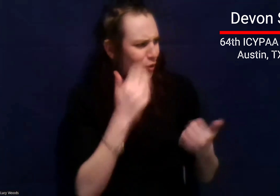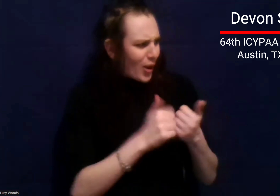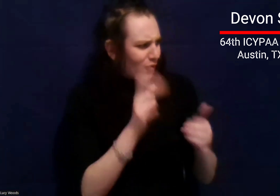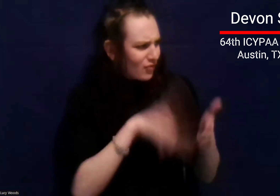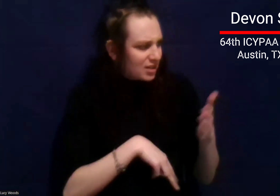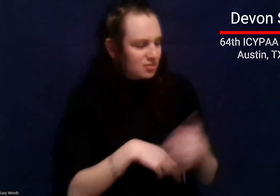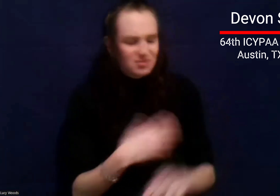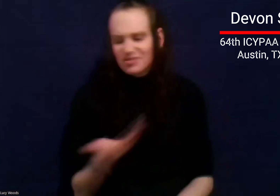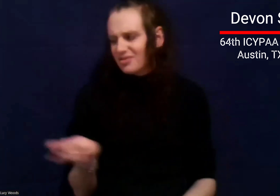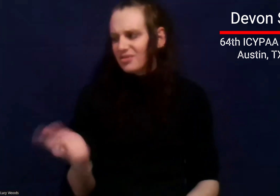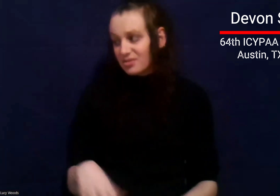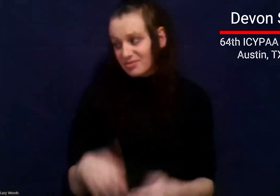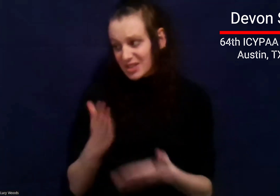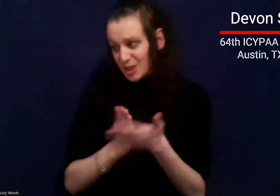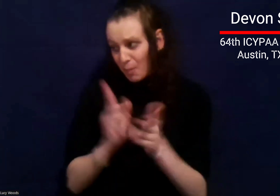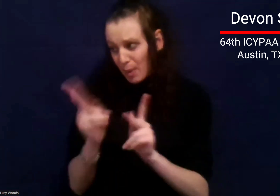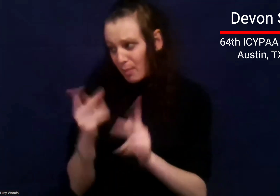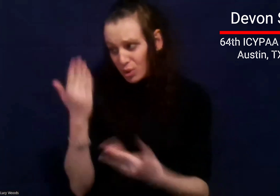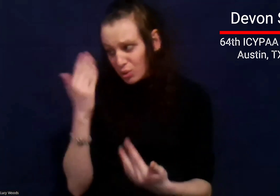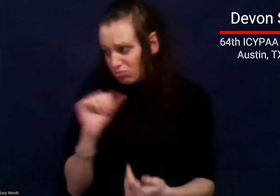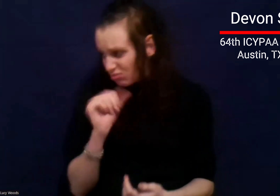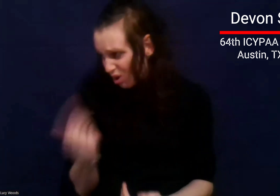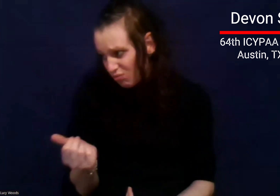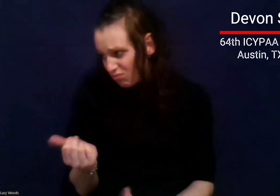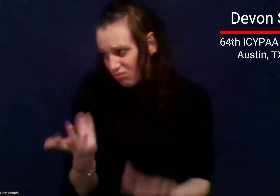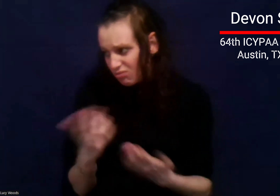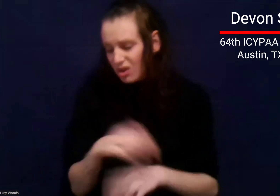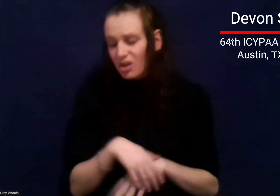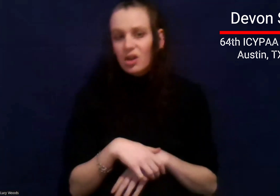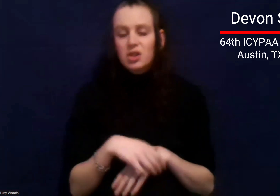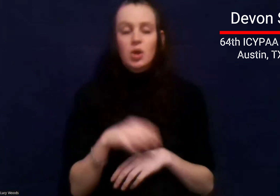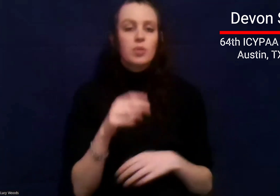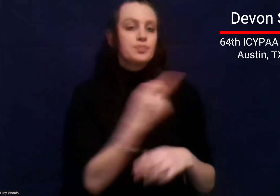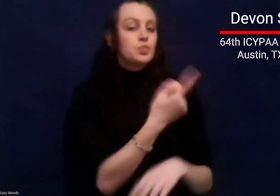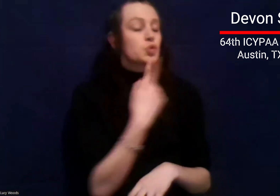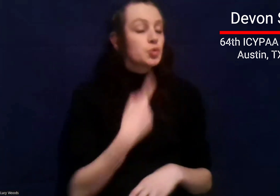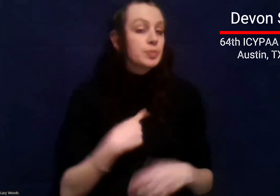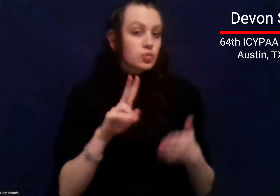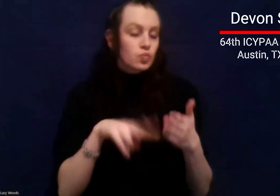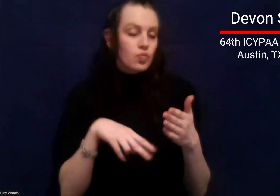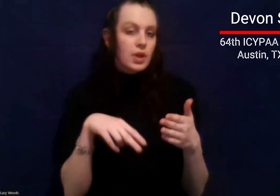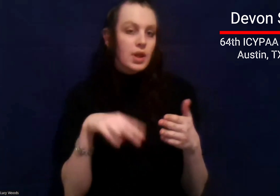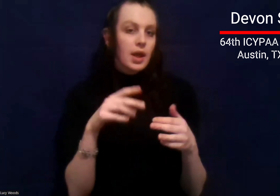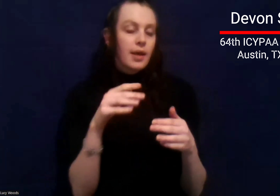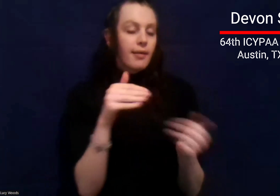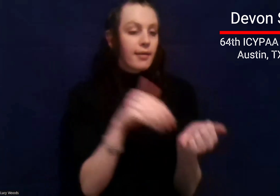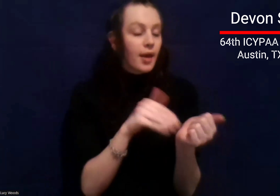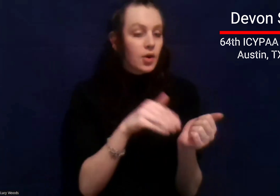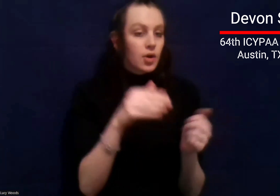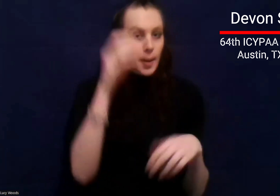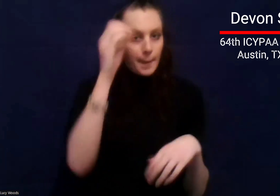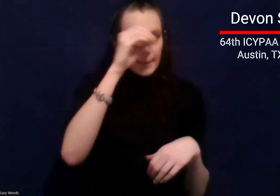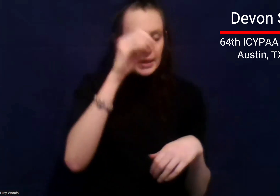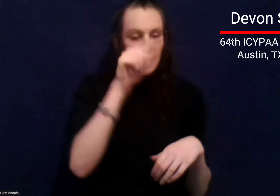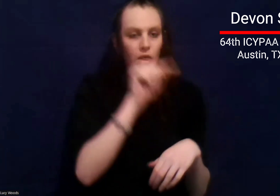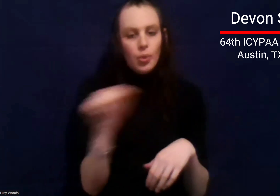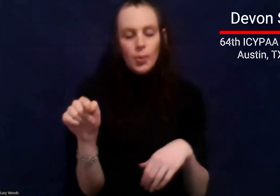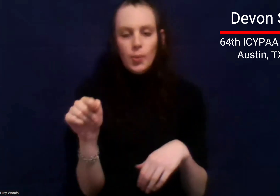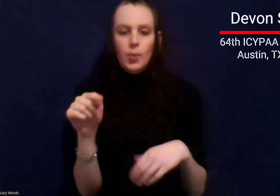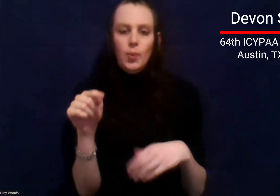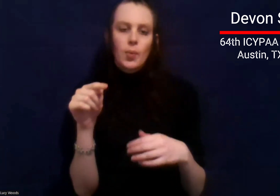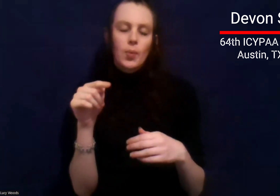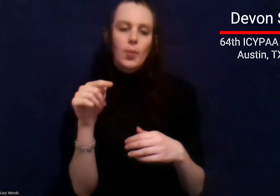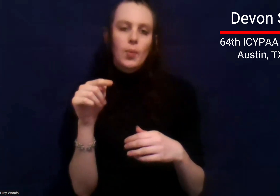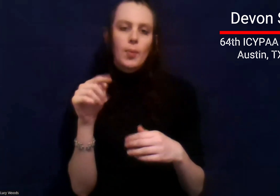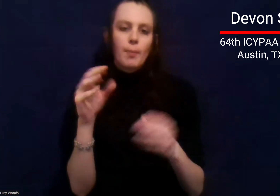read from the doctor's opinion to the end of page 43, which is a chapter more about alcoholism, and write everything down that I found that applied